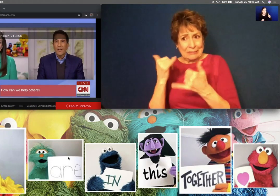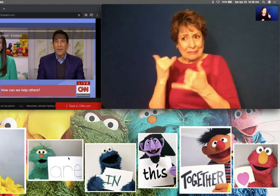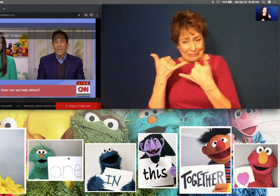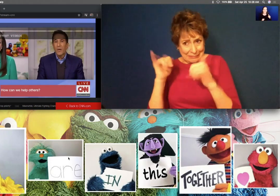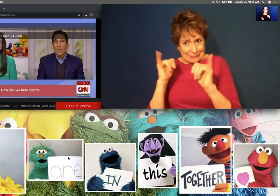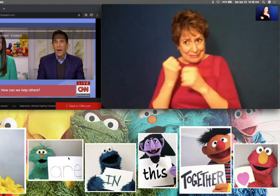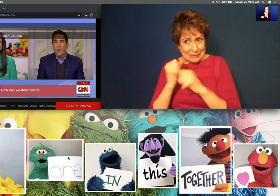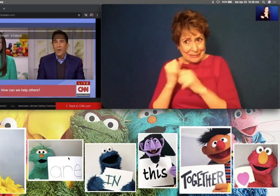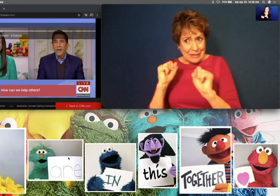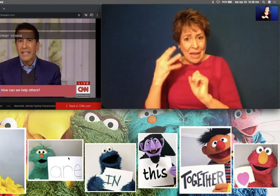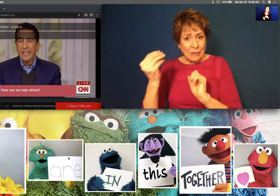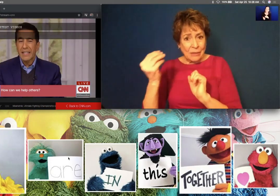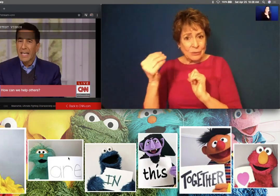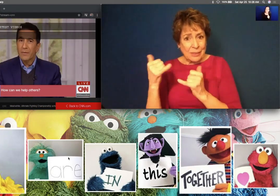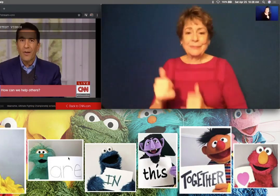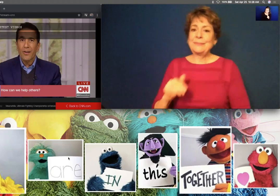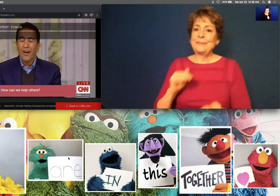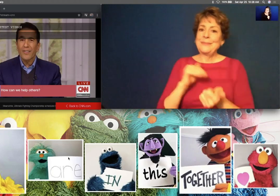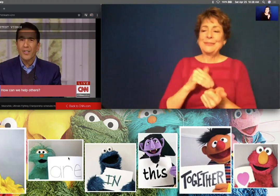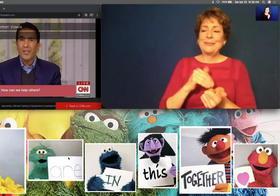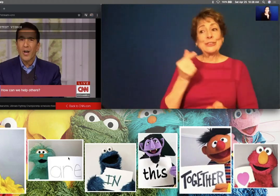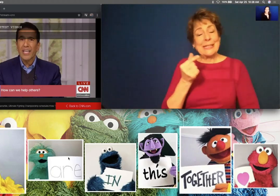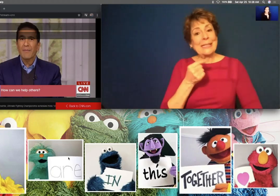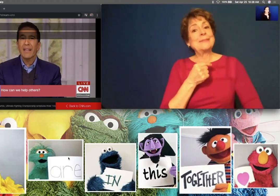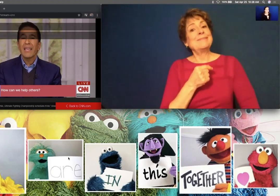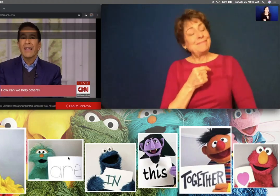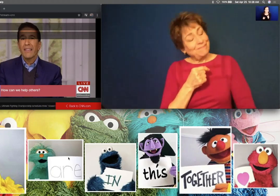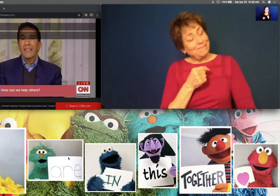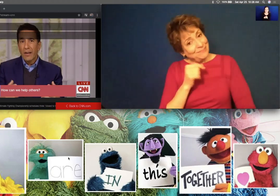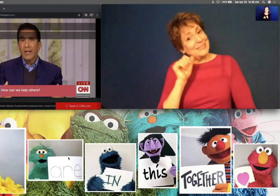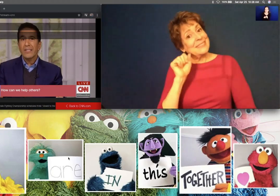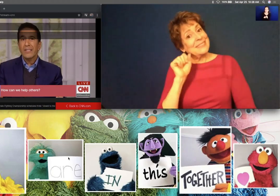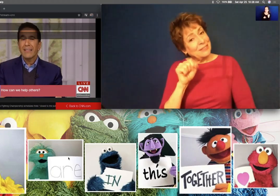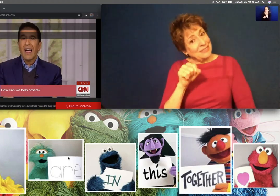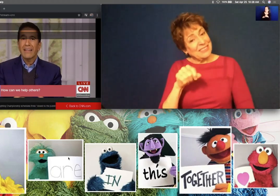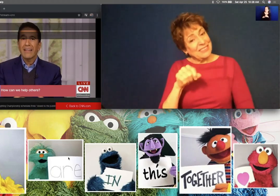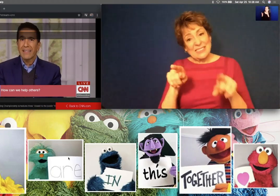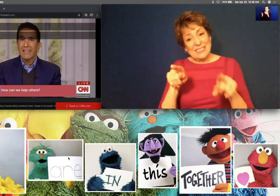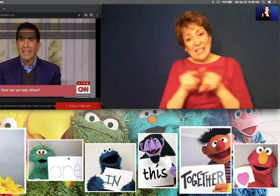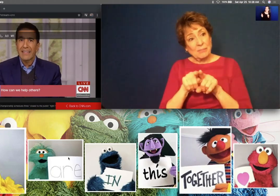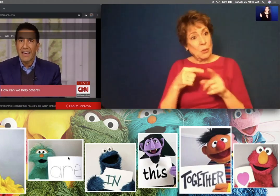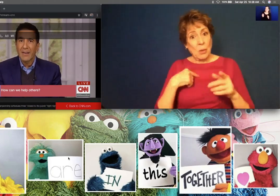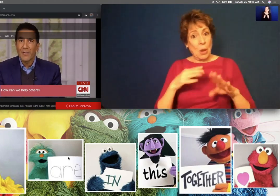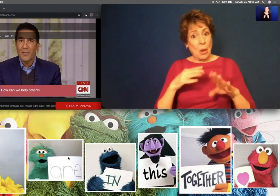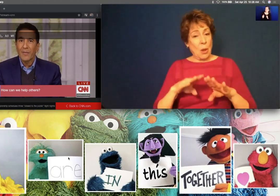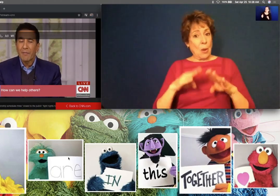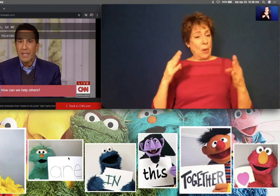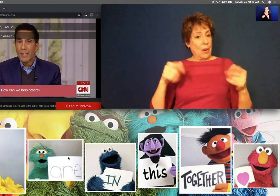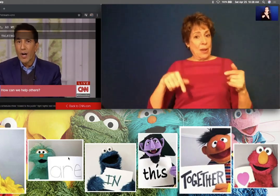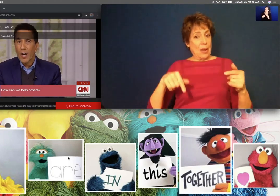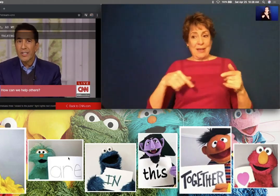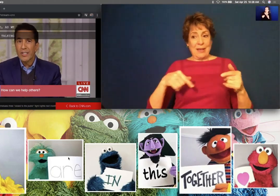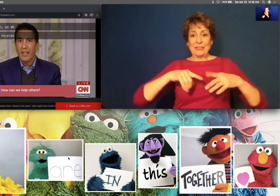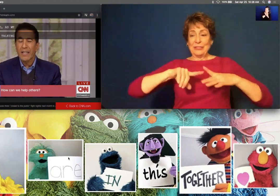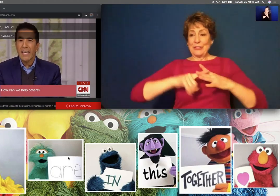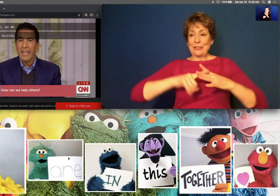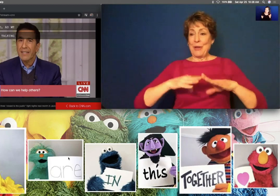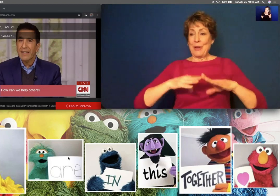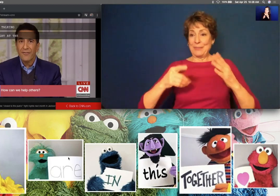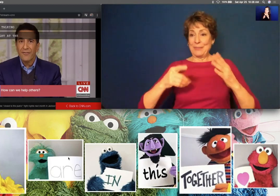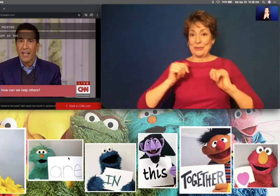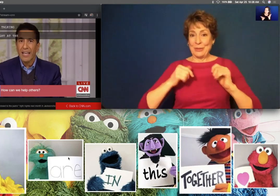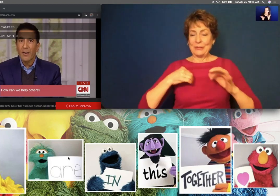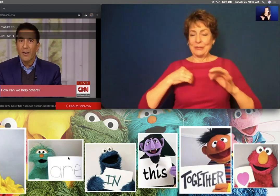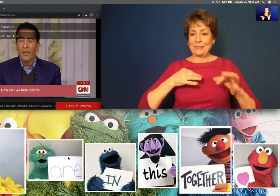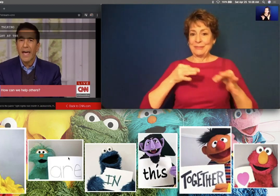sweetest videos and questions. They really are. Yes, so, we are going to, as we started off the show talking about, there is a